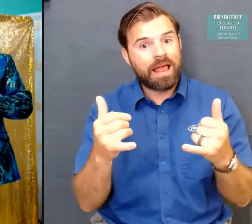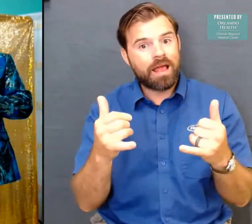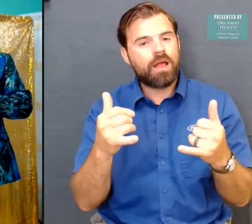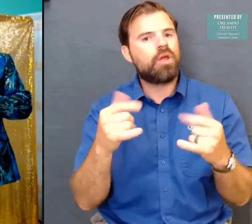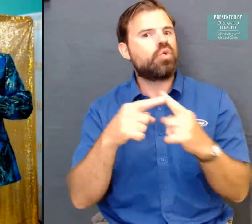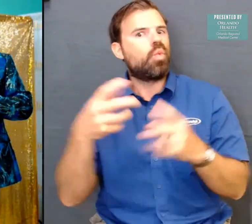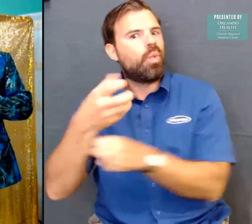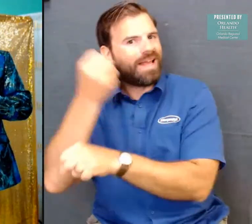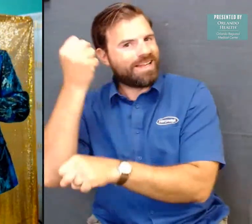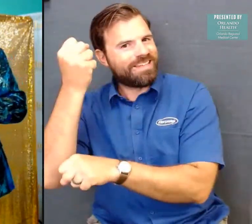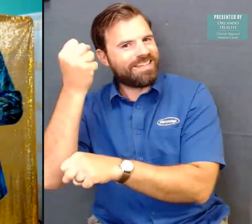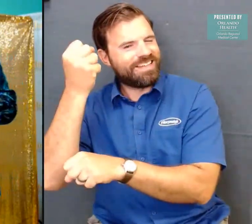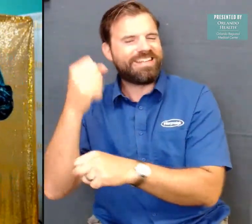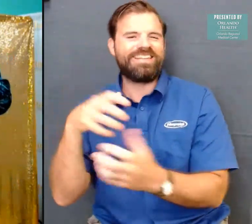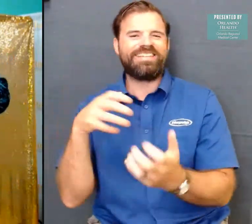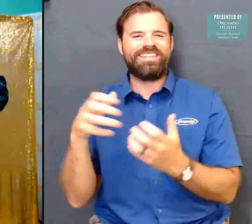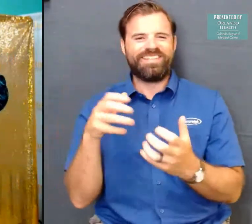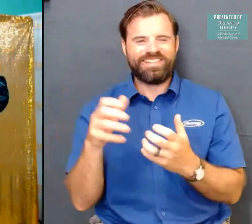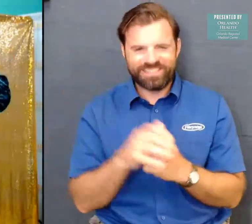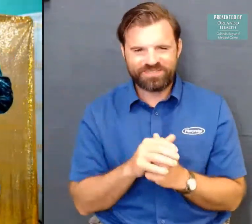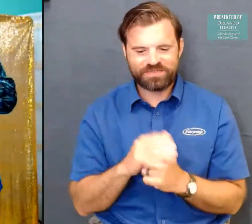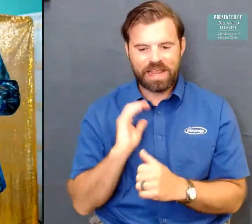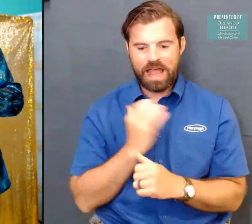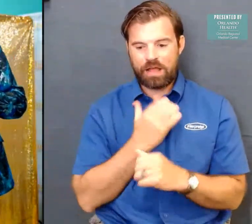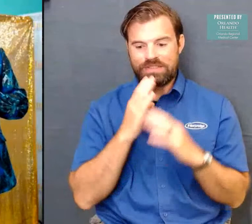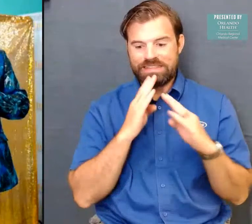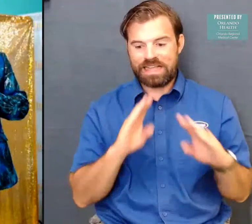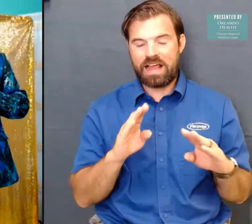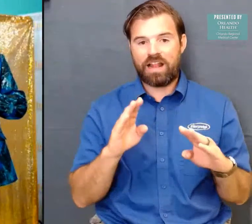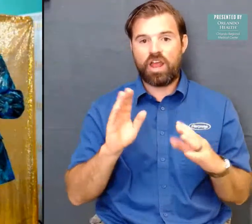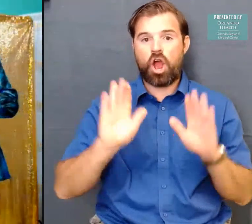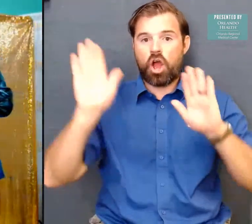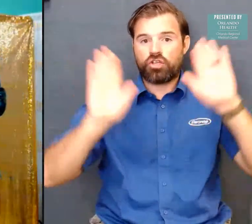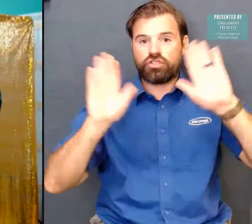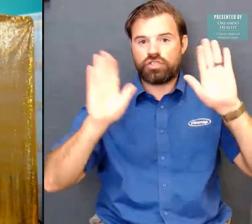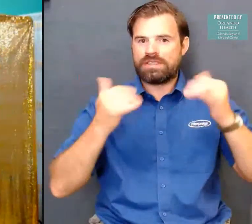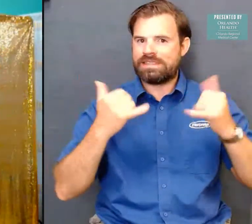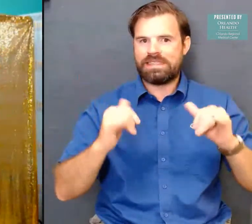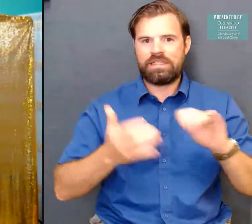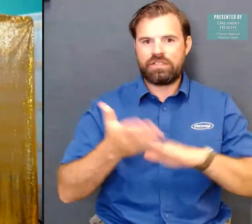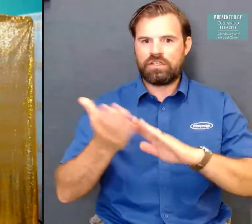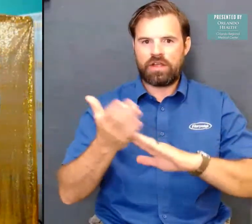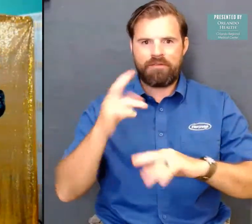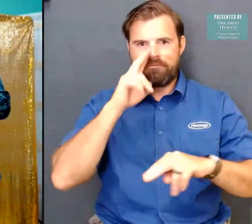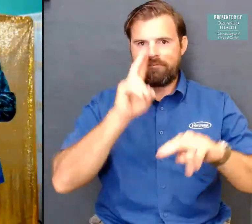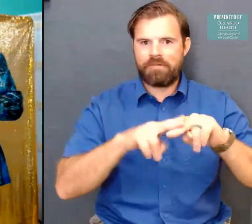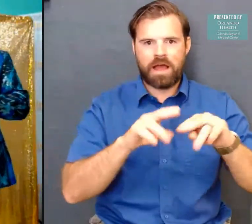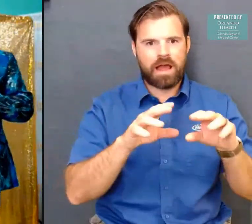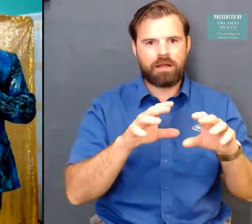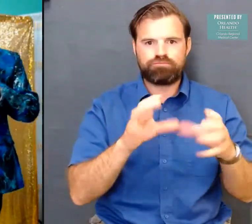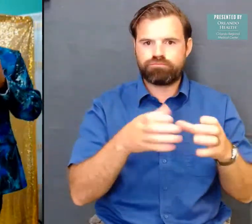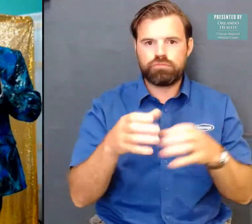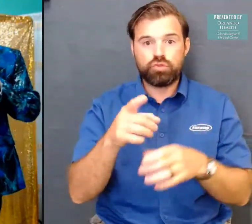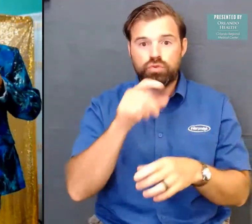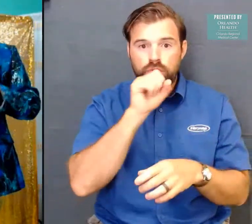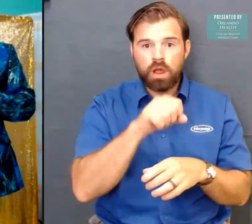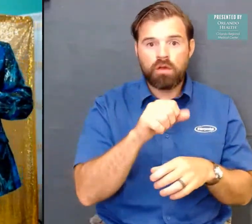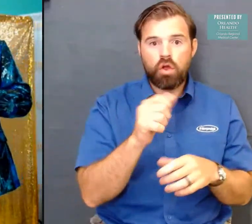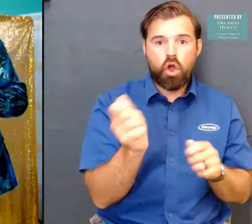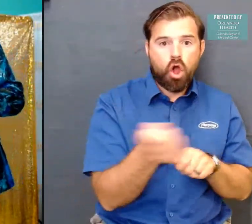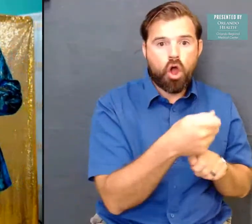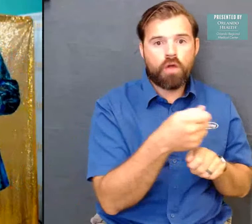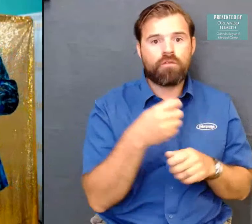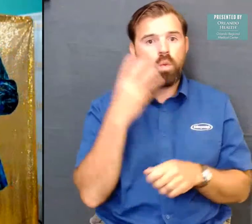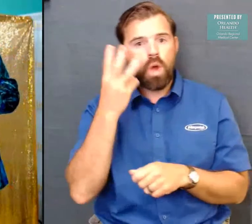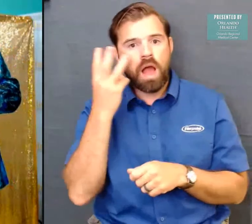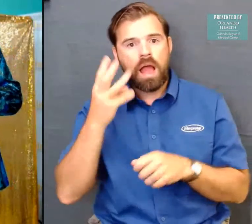You have to play to win. Our silent auction is still going on, and boy, do we have some fun packages. Whether you like golf, attractions,